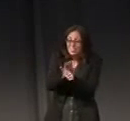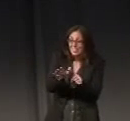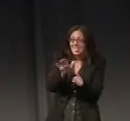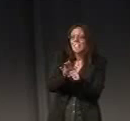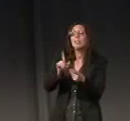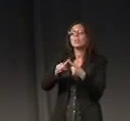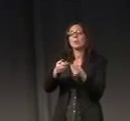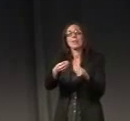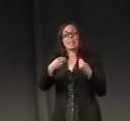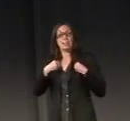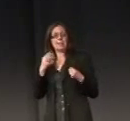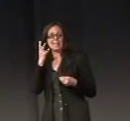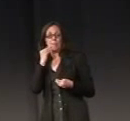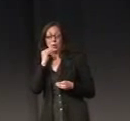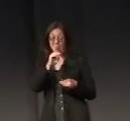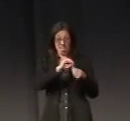them.